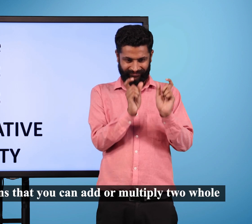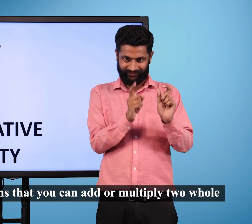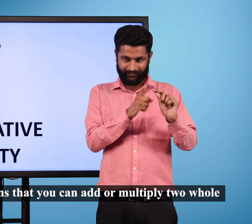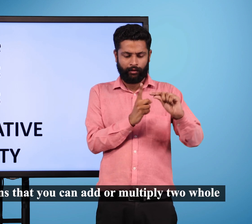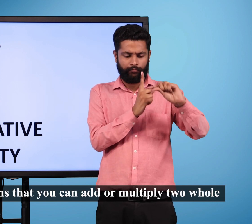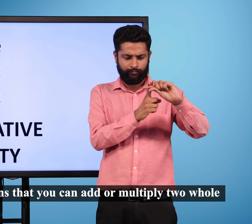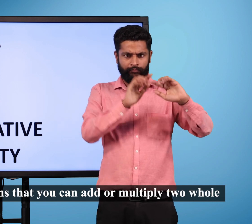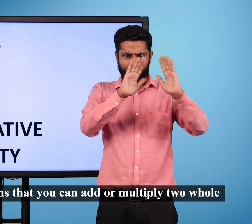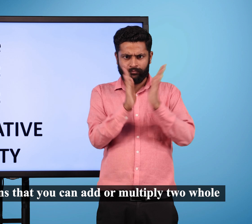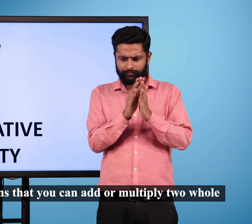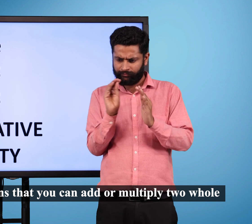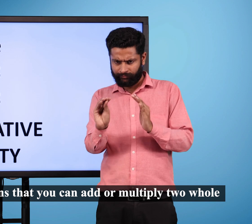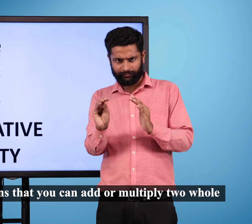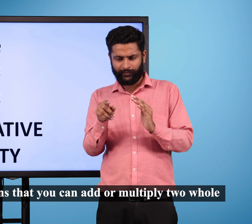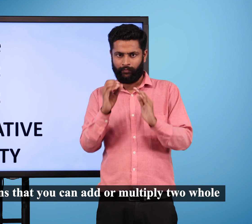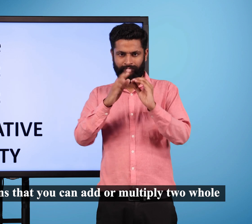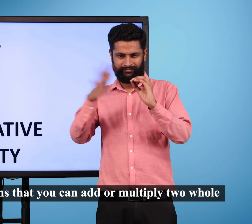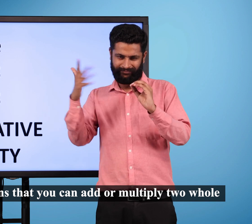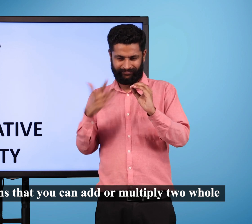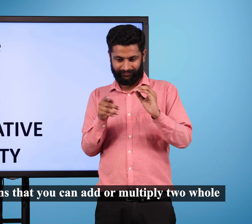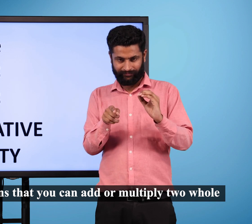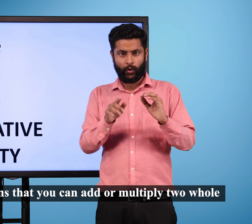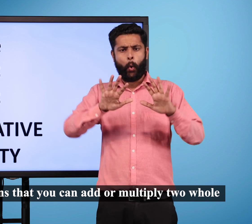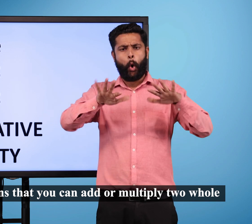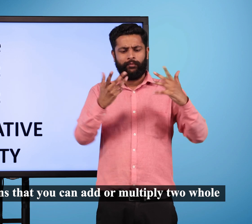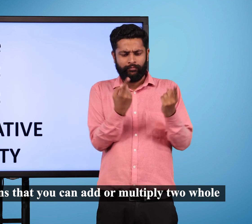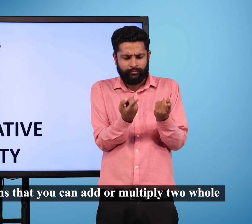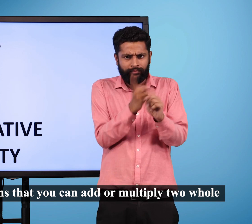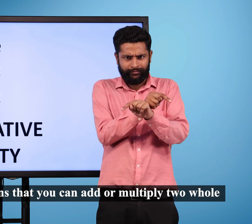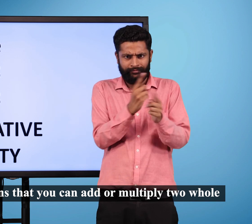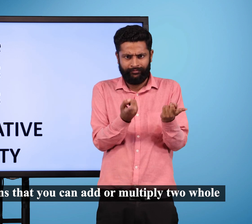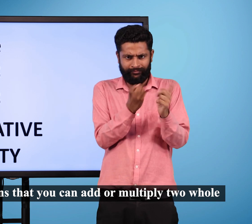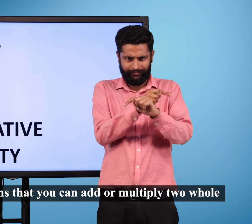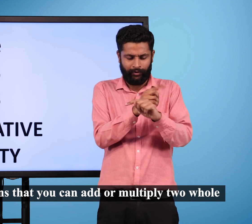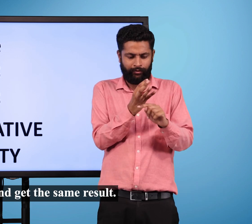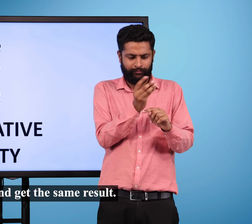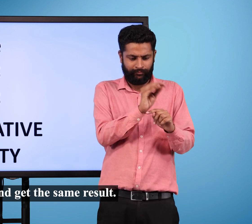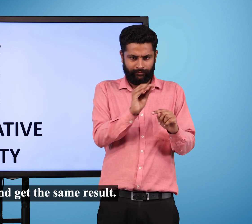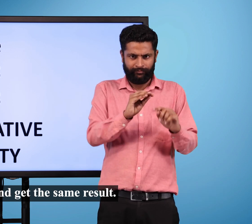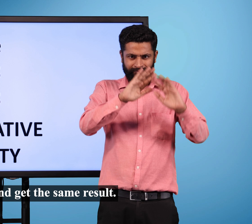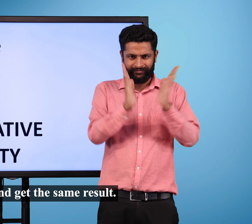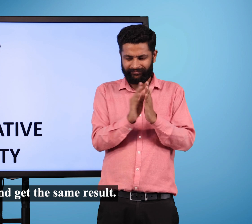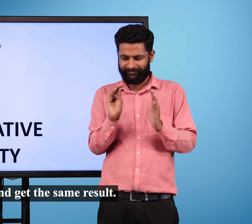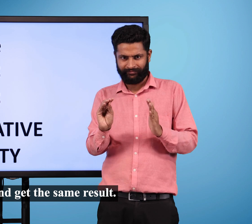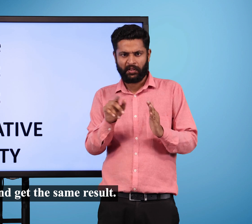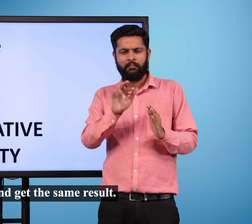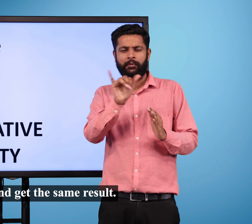whole numbers, it means that you can add or multiply two whole numbers in any order and get the